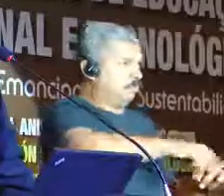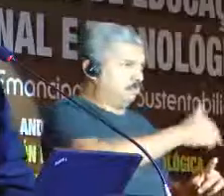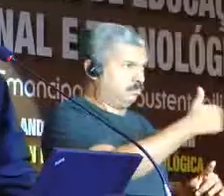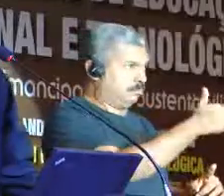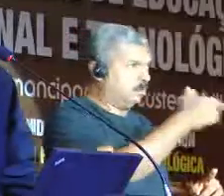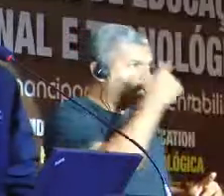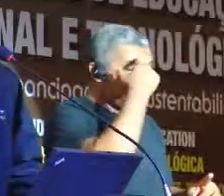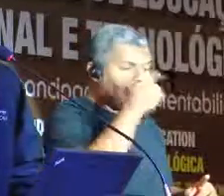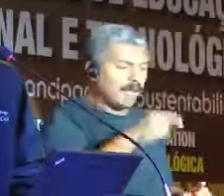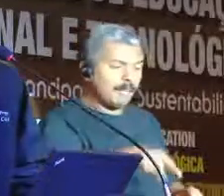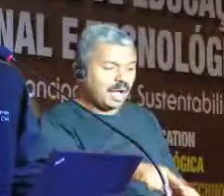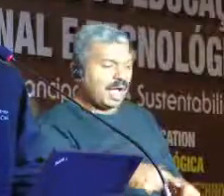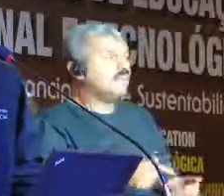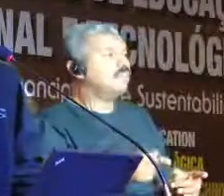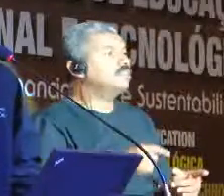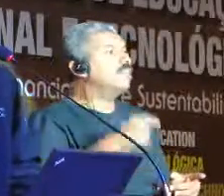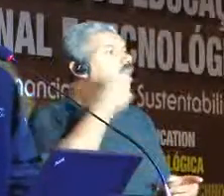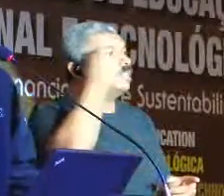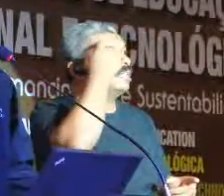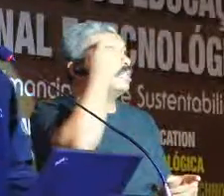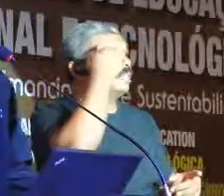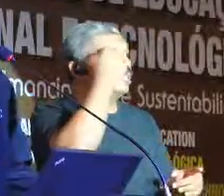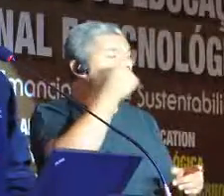Don't be afraid of the word service,